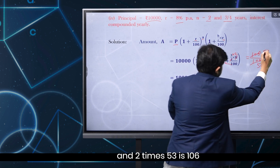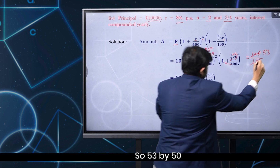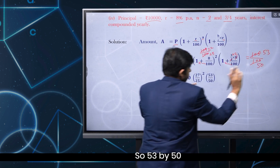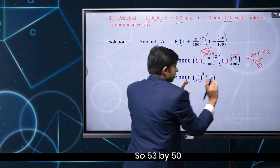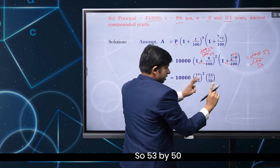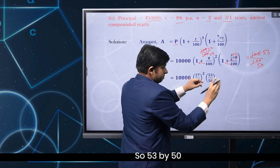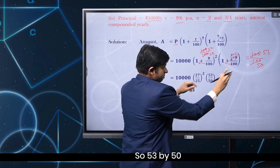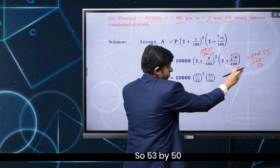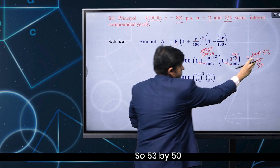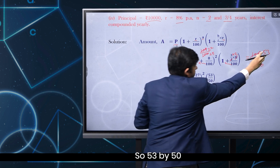So 53 by 50.